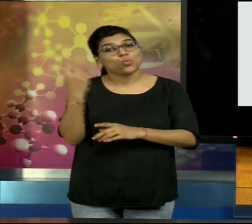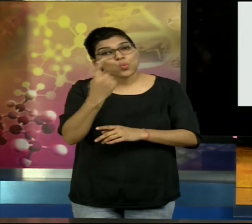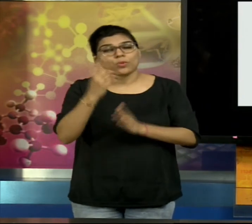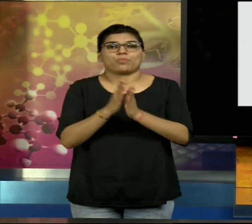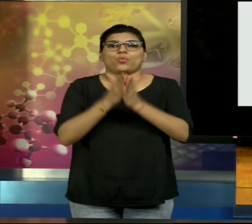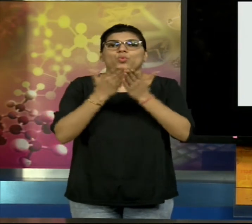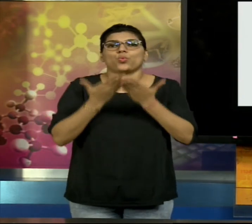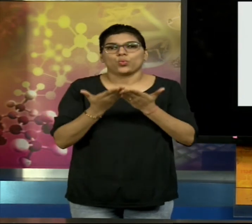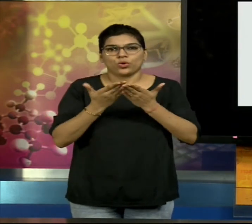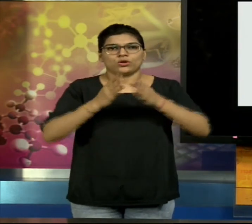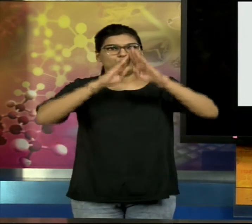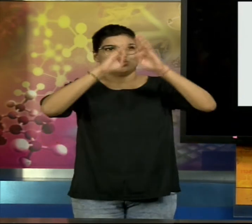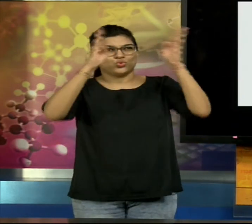Bookshops.